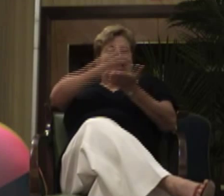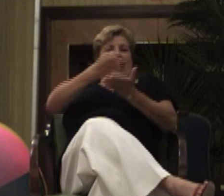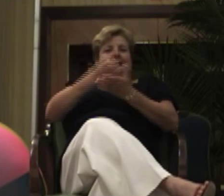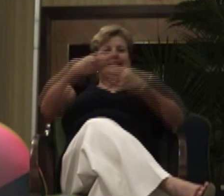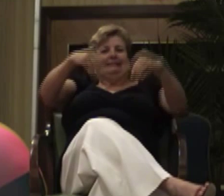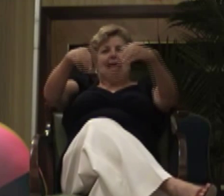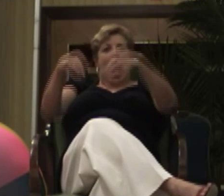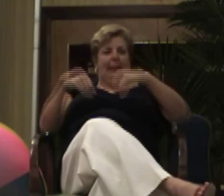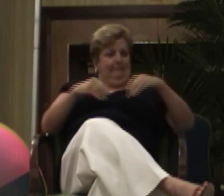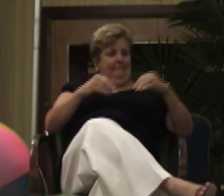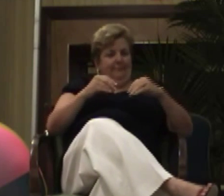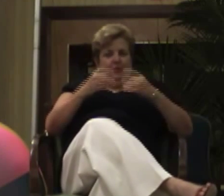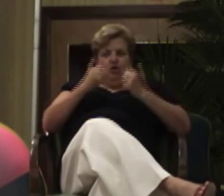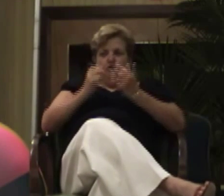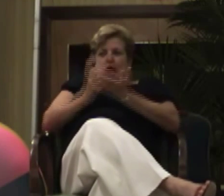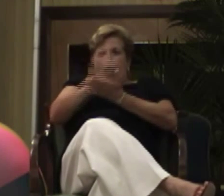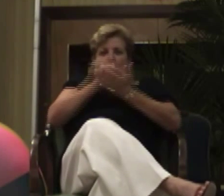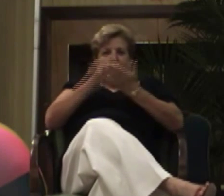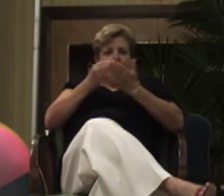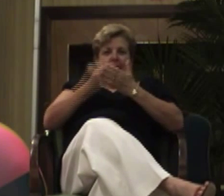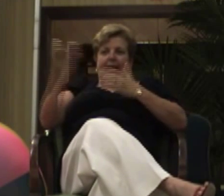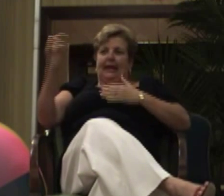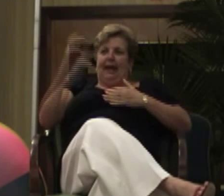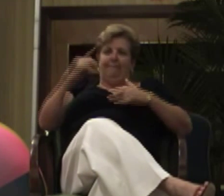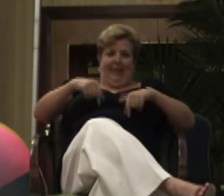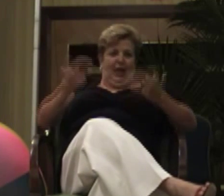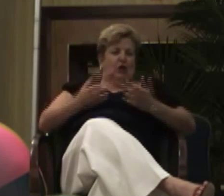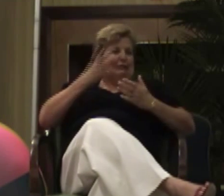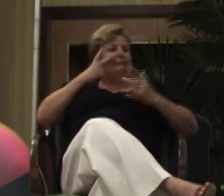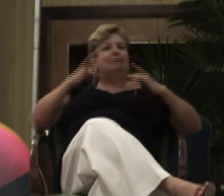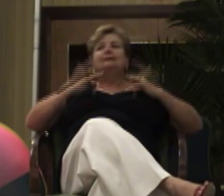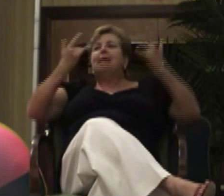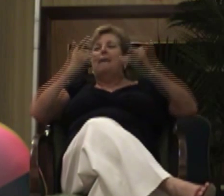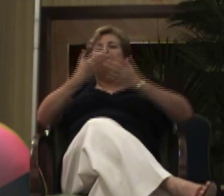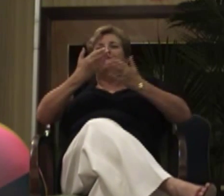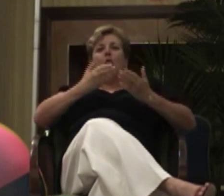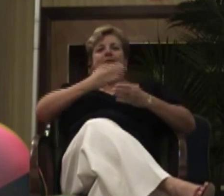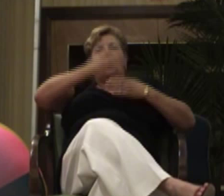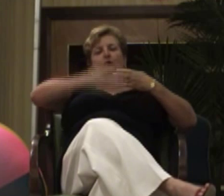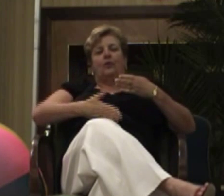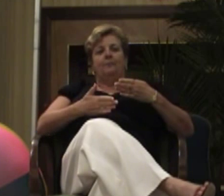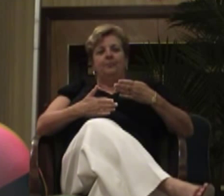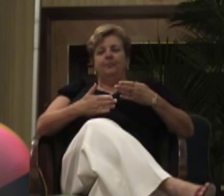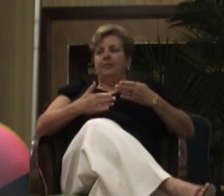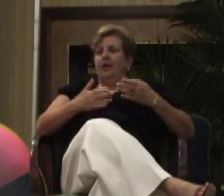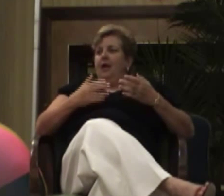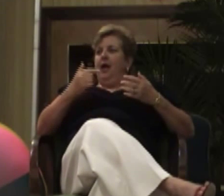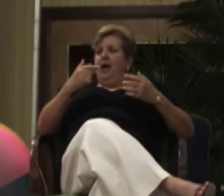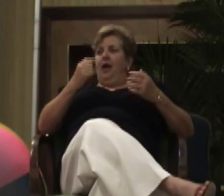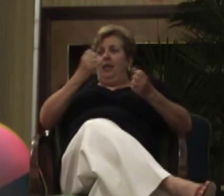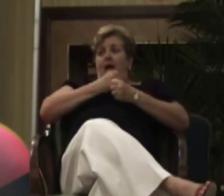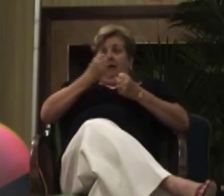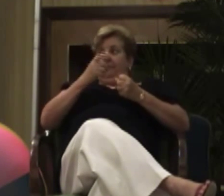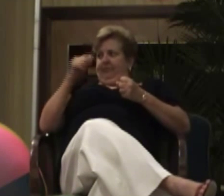Y'all are fun. I love this podium. I mean, it's been called everything. My favorite, it was this. It's been